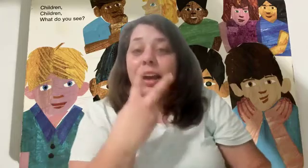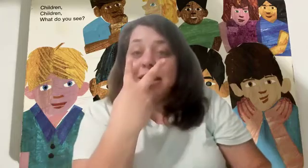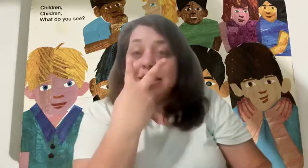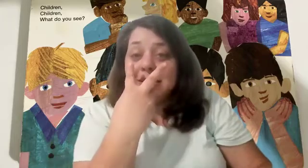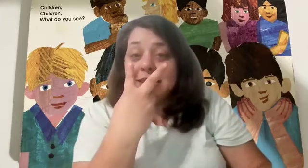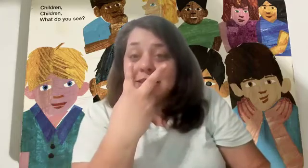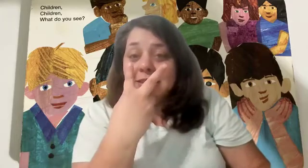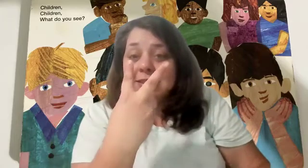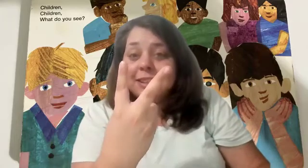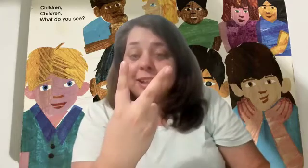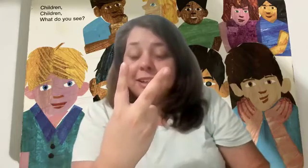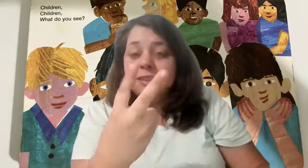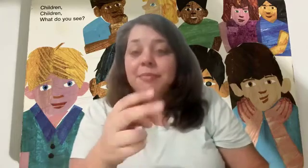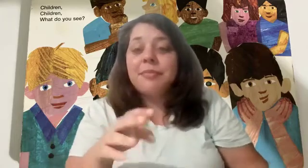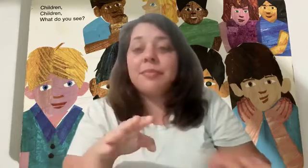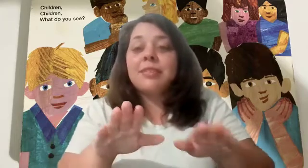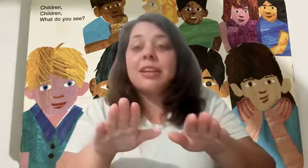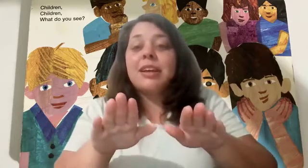I see